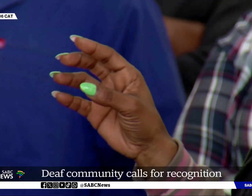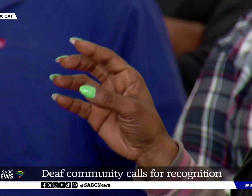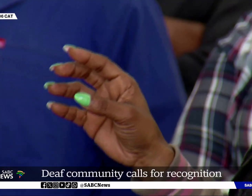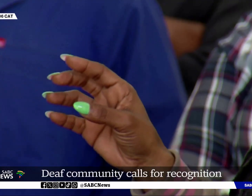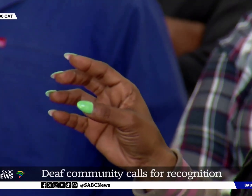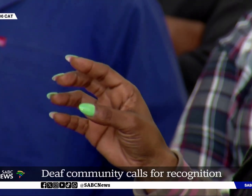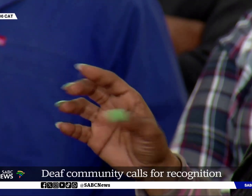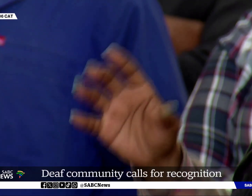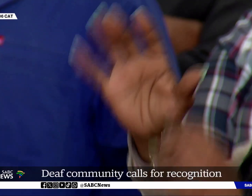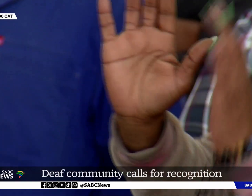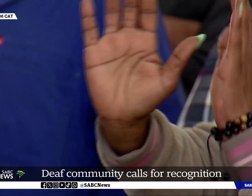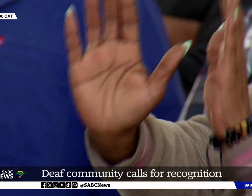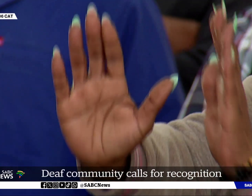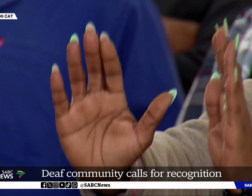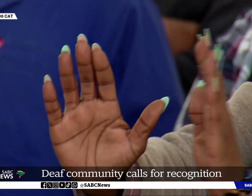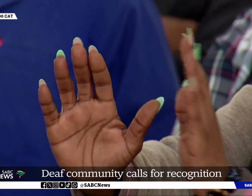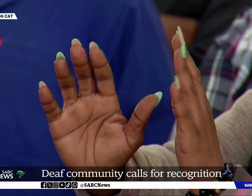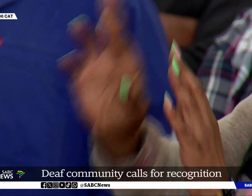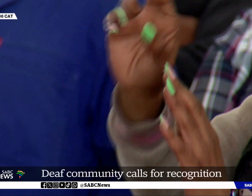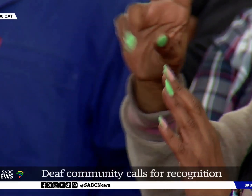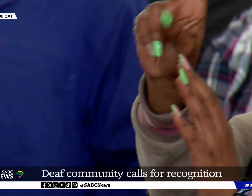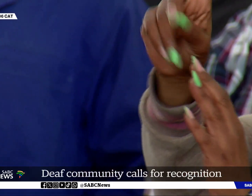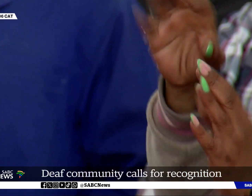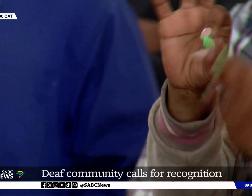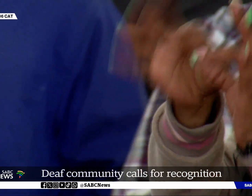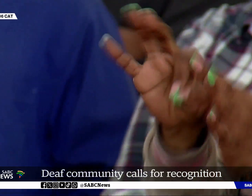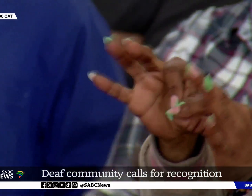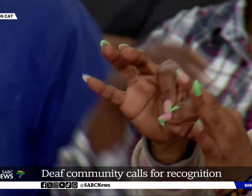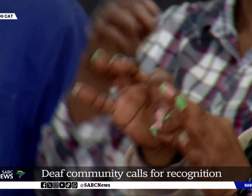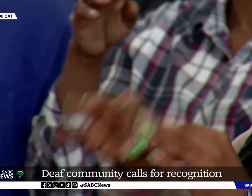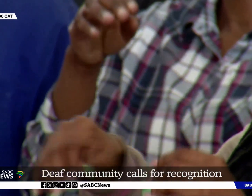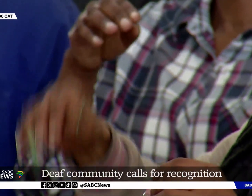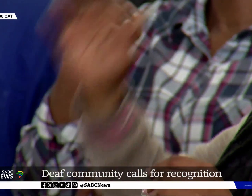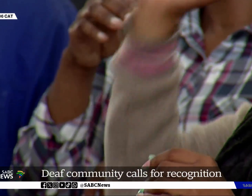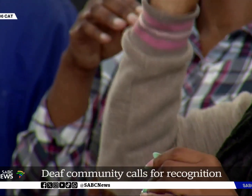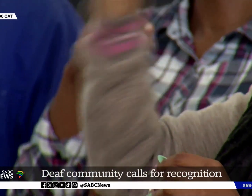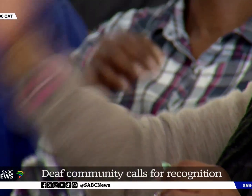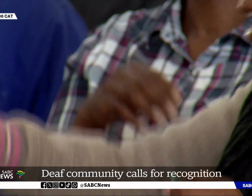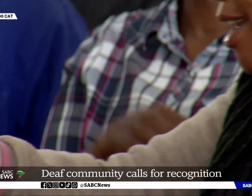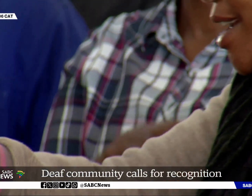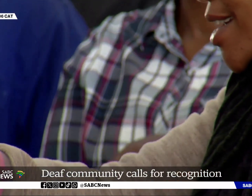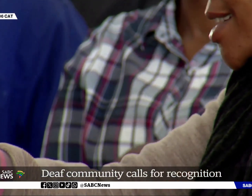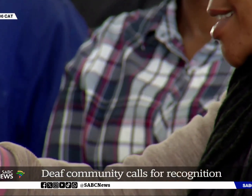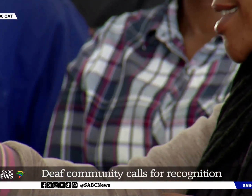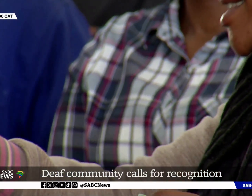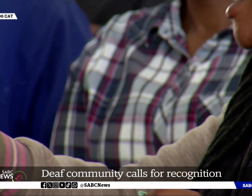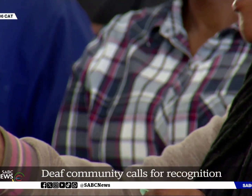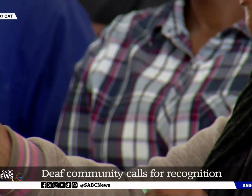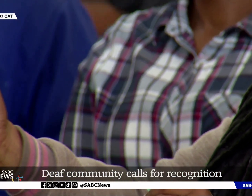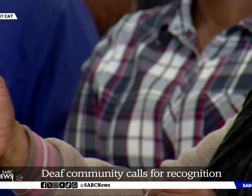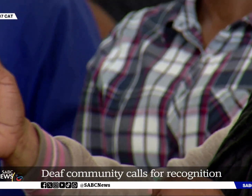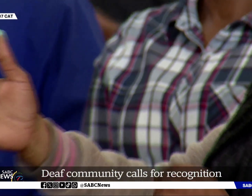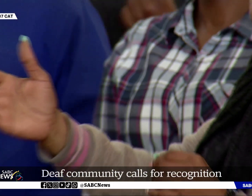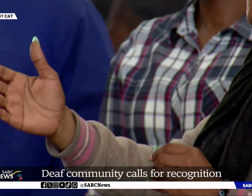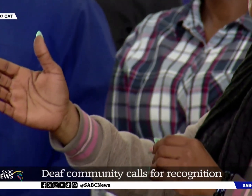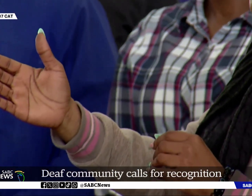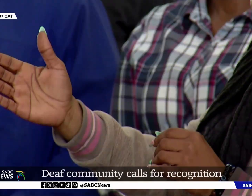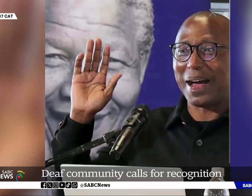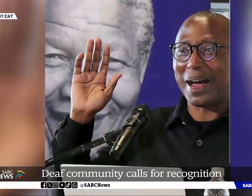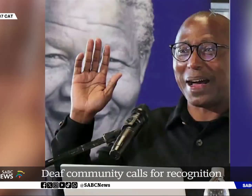Best international practices of including the deaf community are seen as a solution. We can always learn from